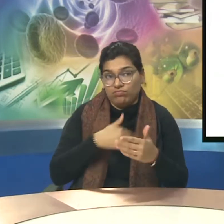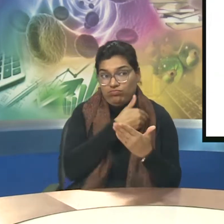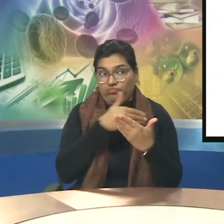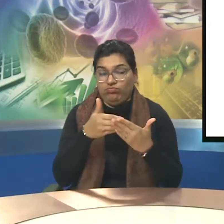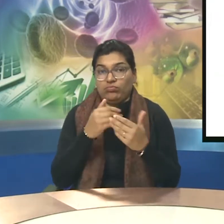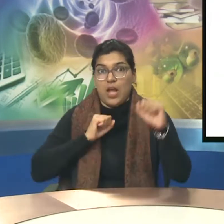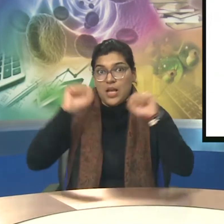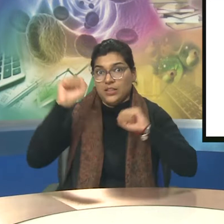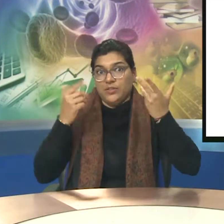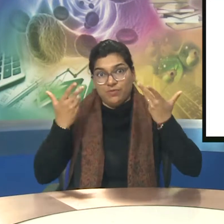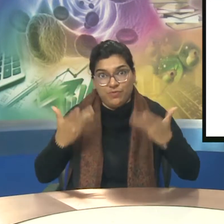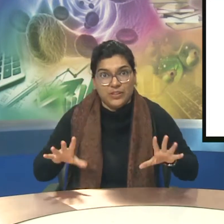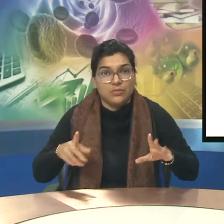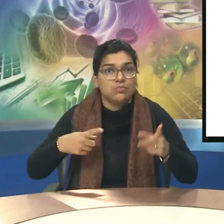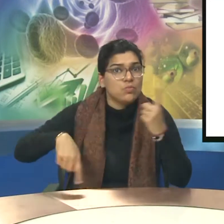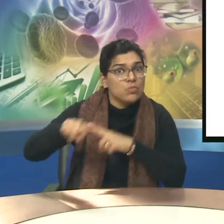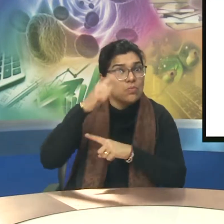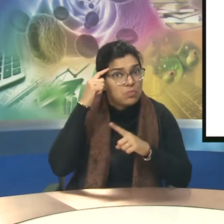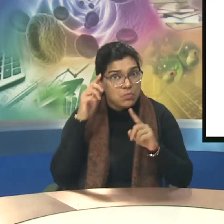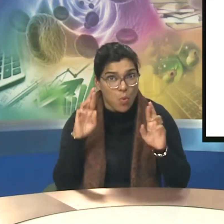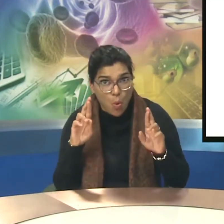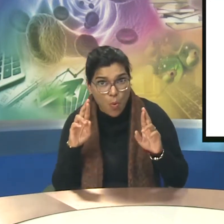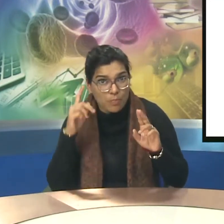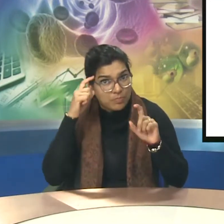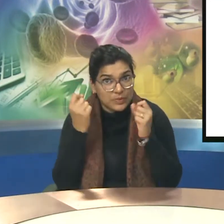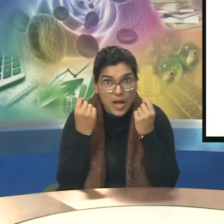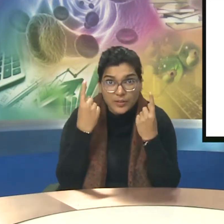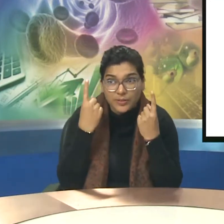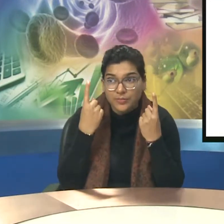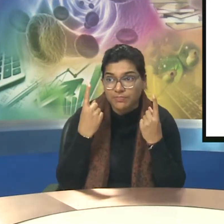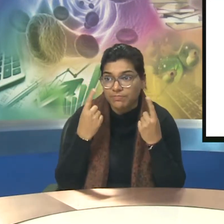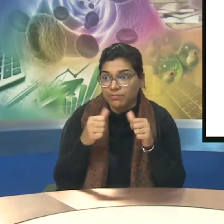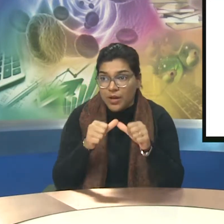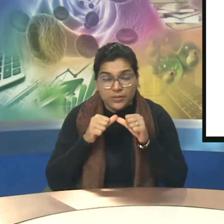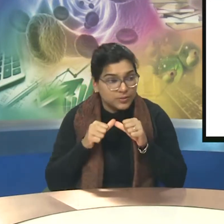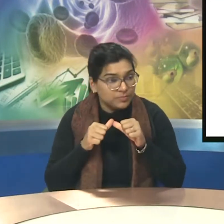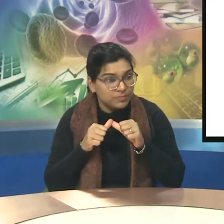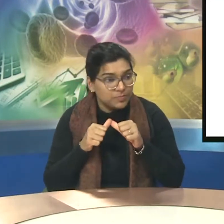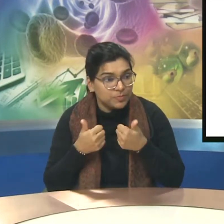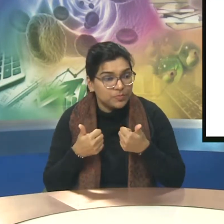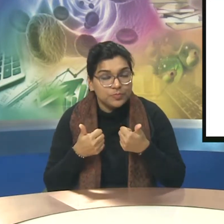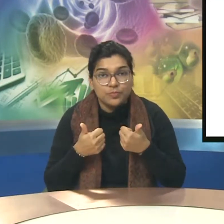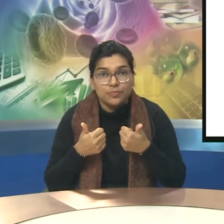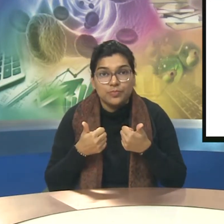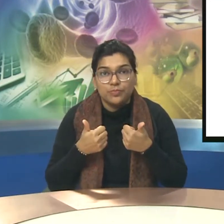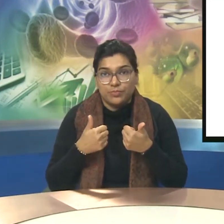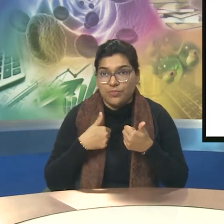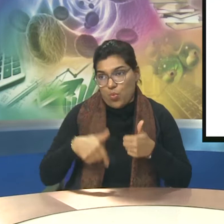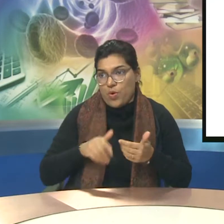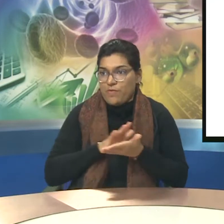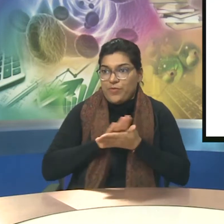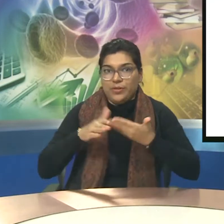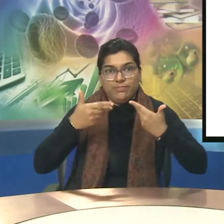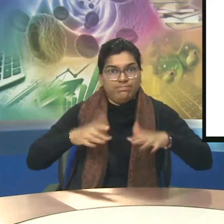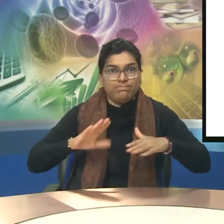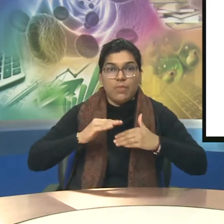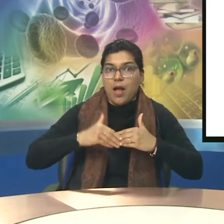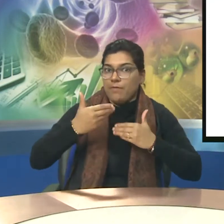The chapter has been finished. Now exercise has finished. I hope you have understood and do the